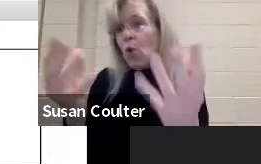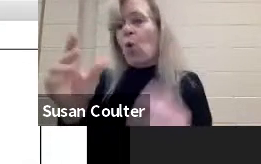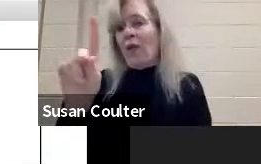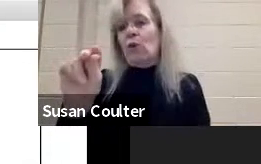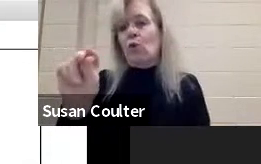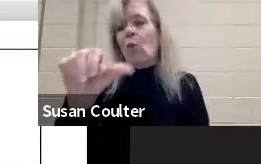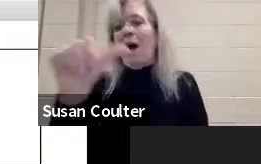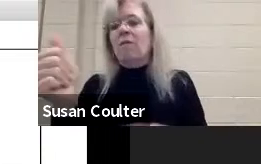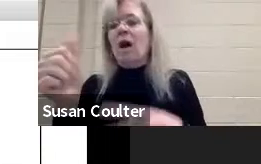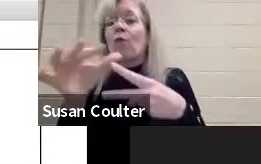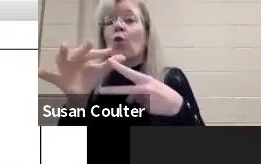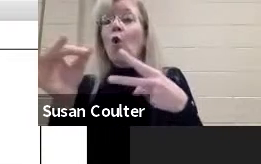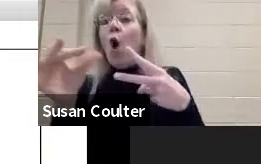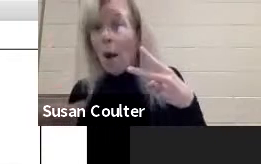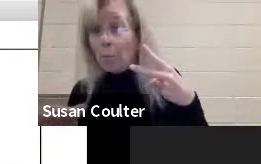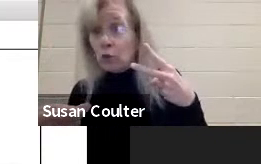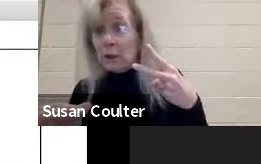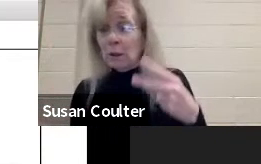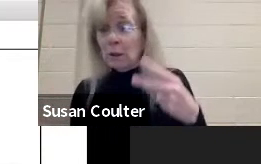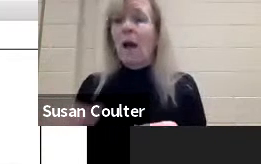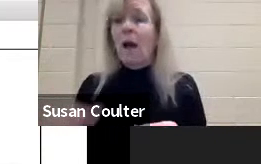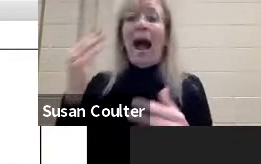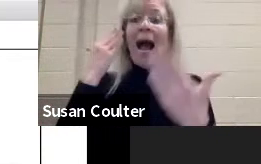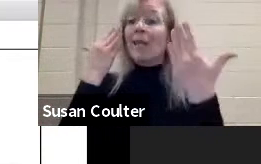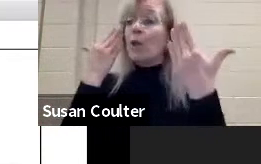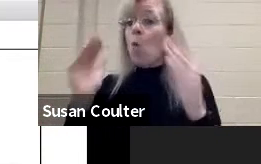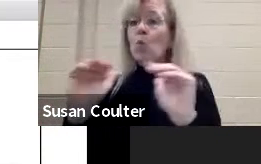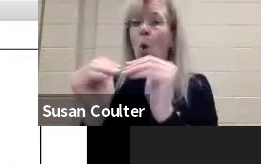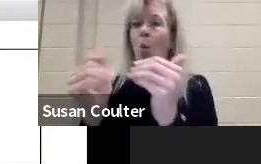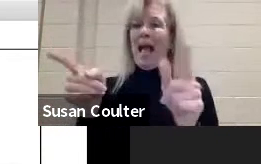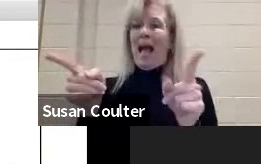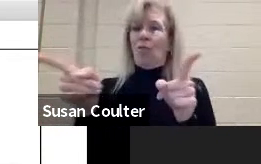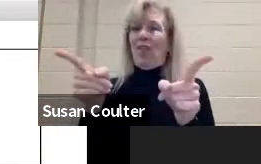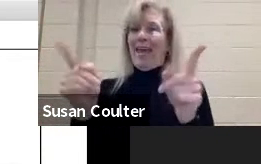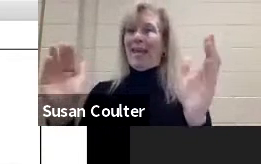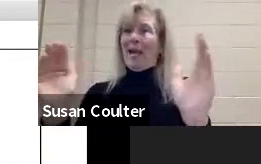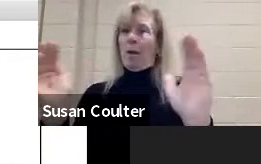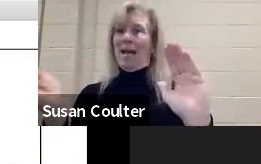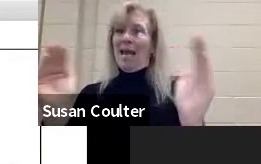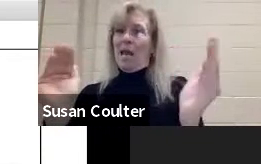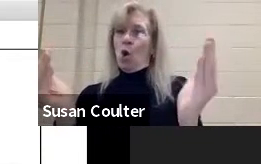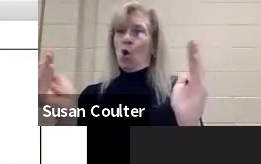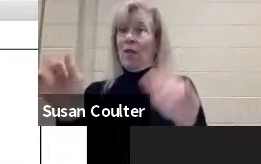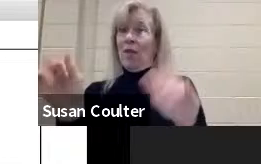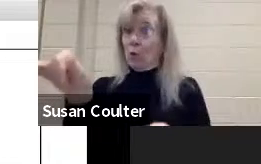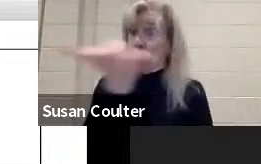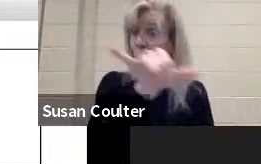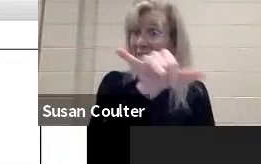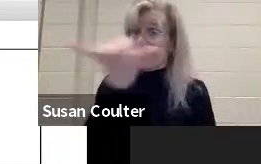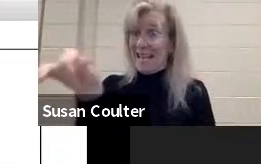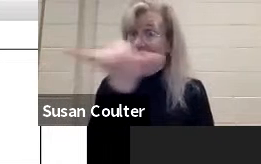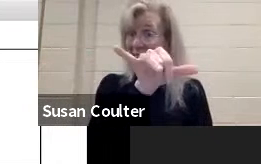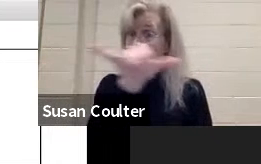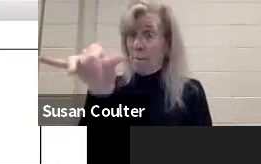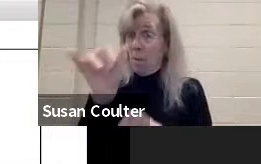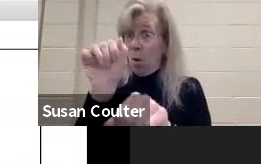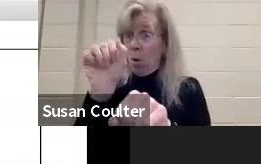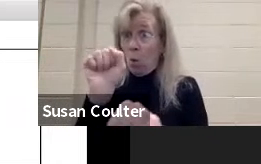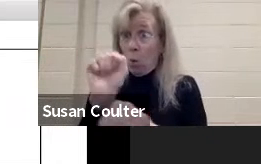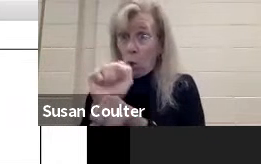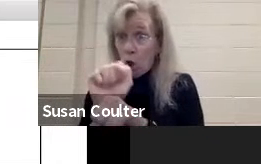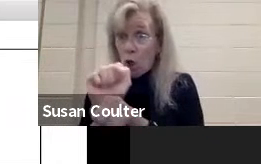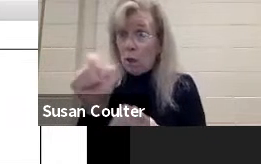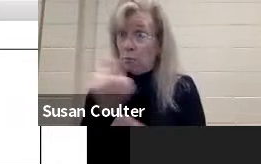let you know they do have other options. I don't know how they compare. They do the